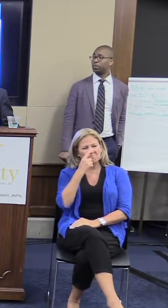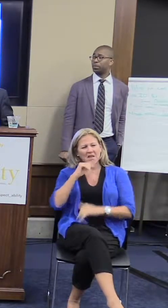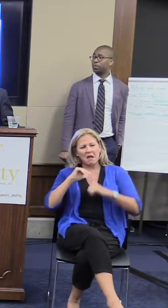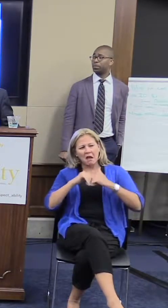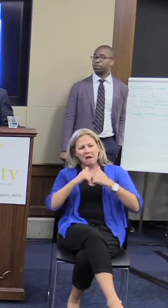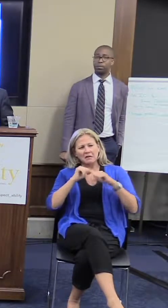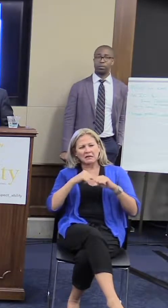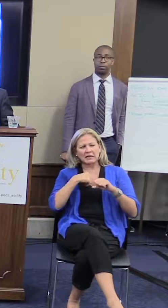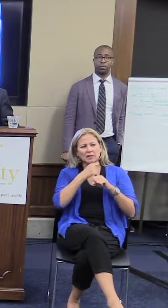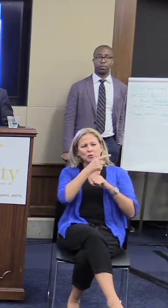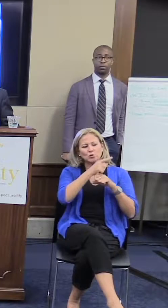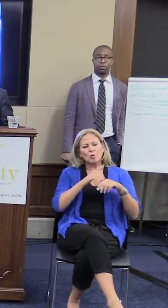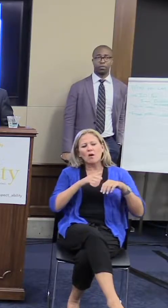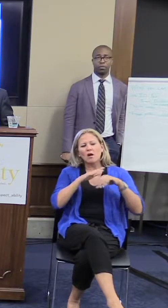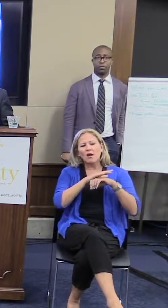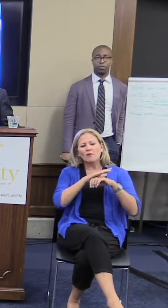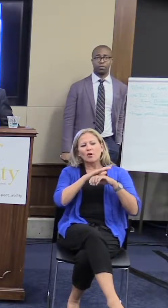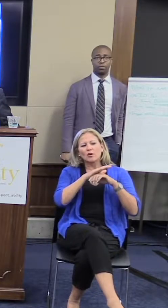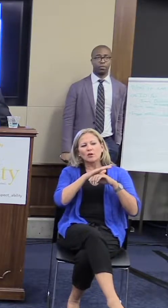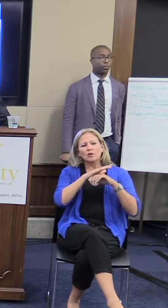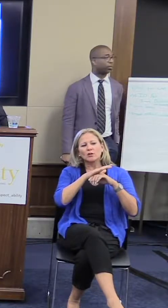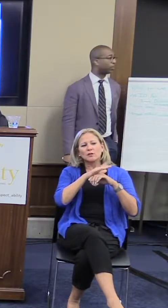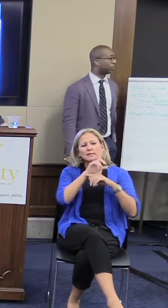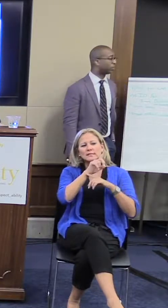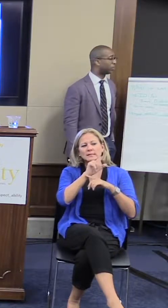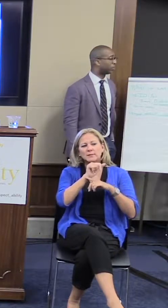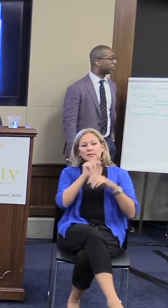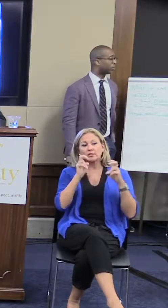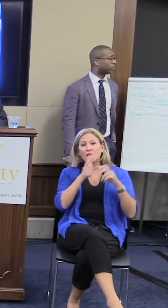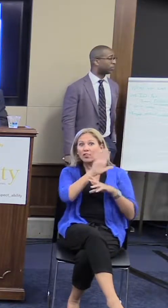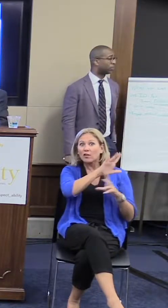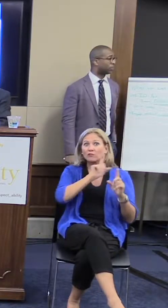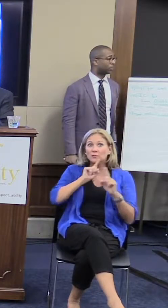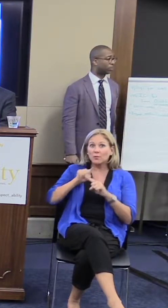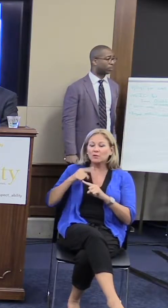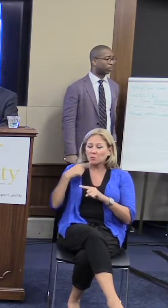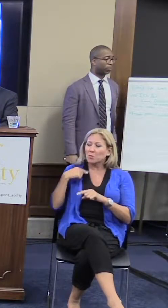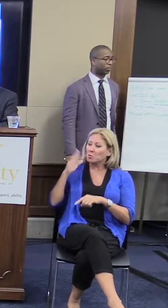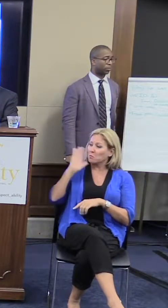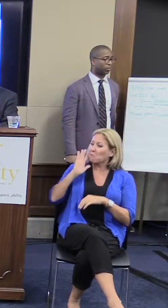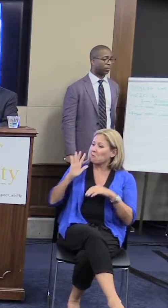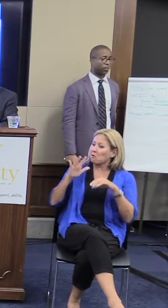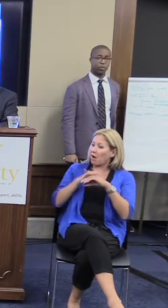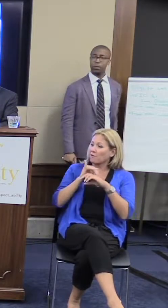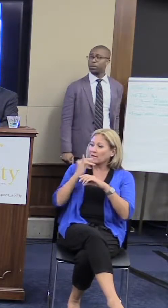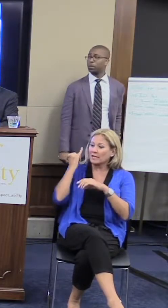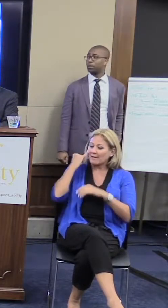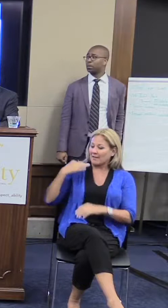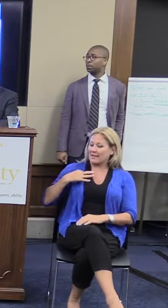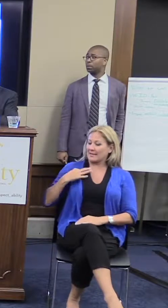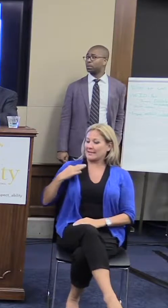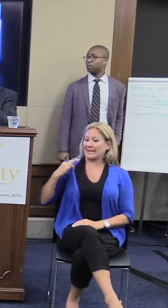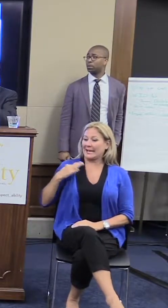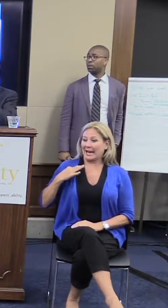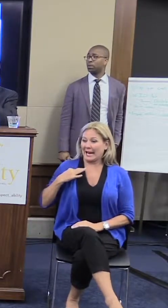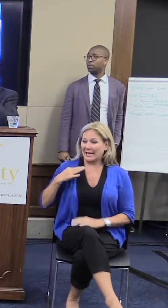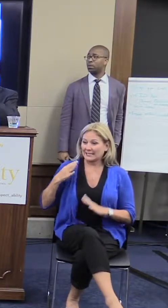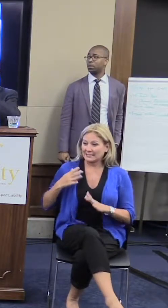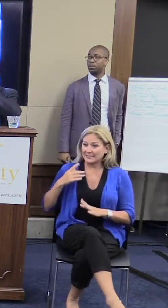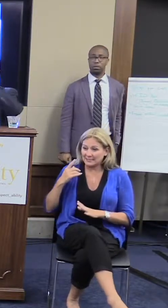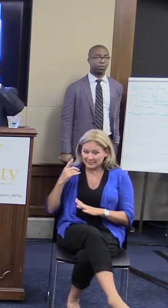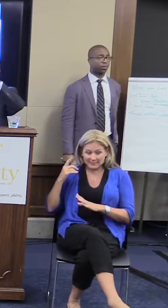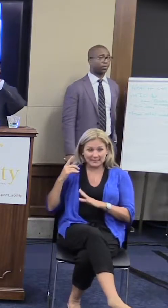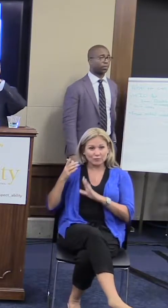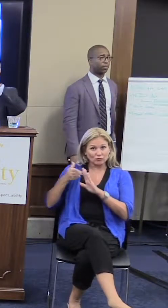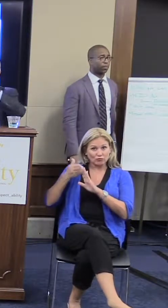get you to cover disability issues? And their response was, we will cover it if the candidates talk about it. And the